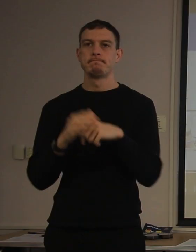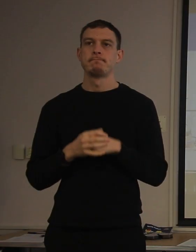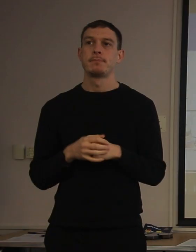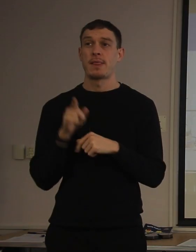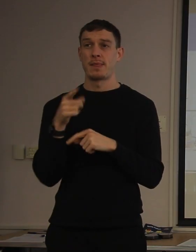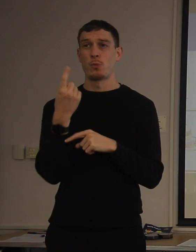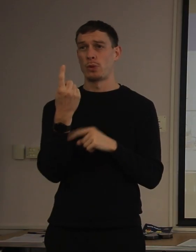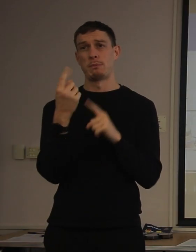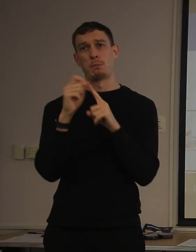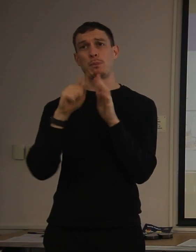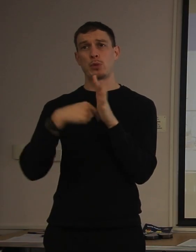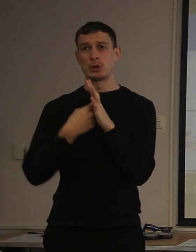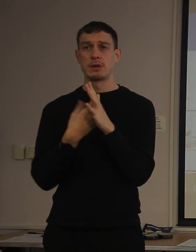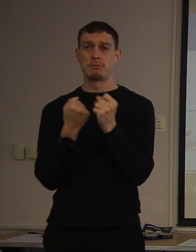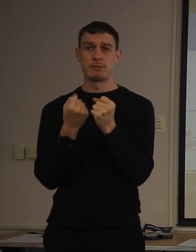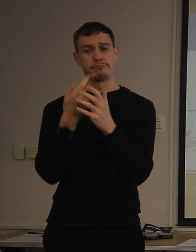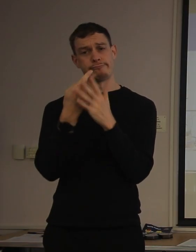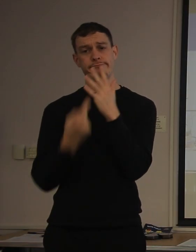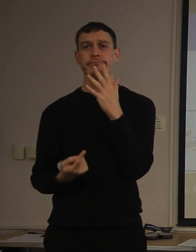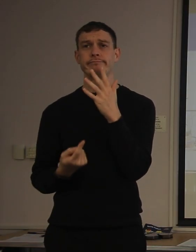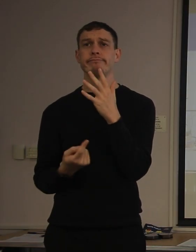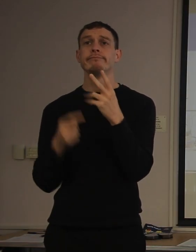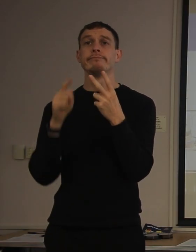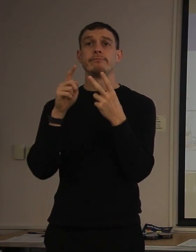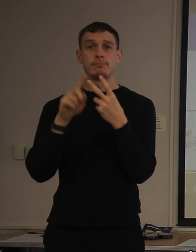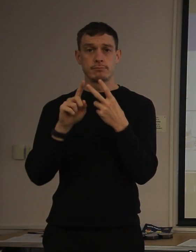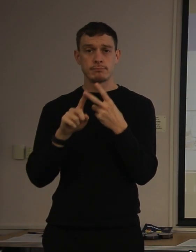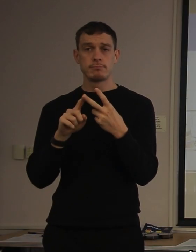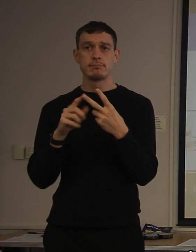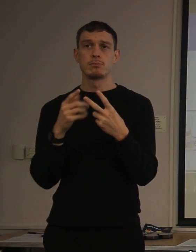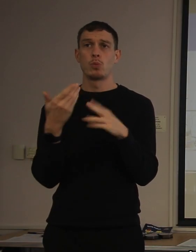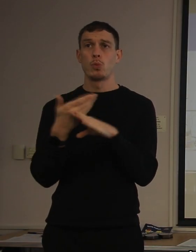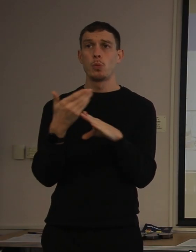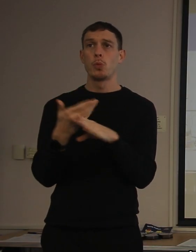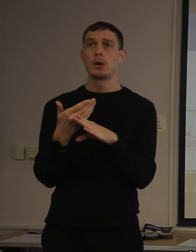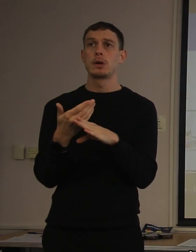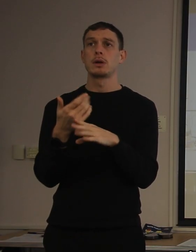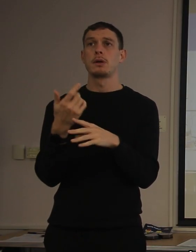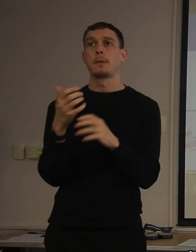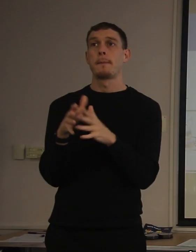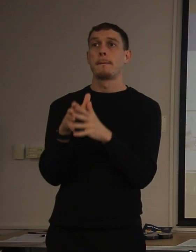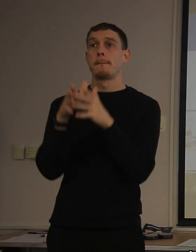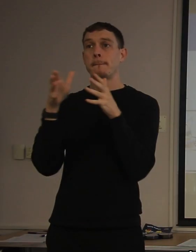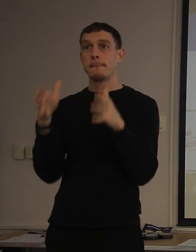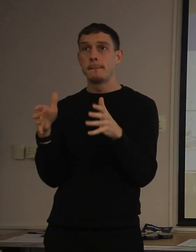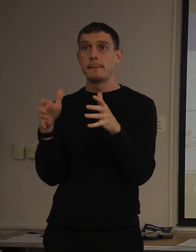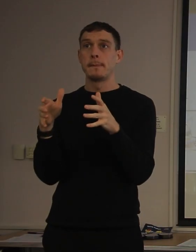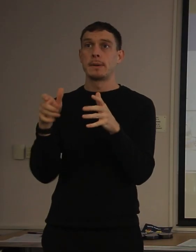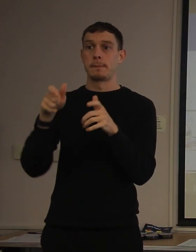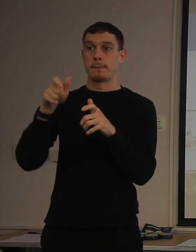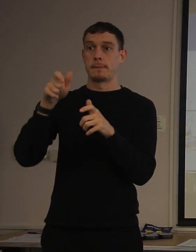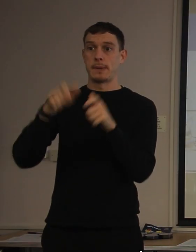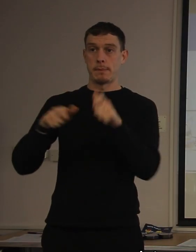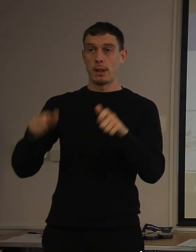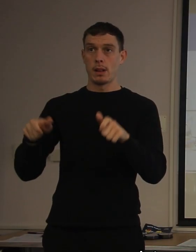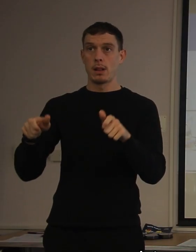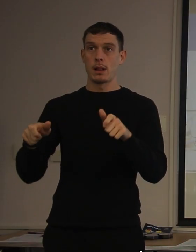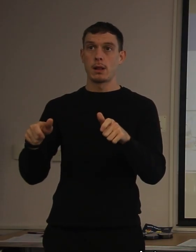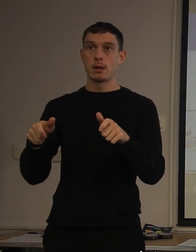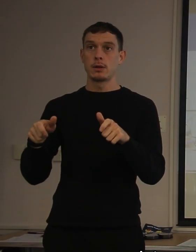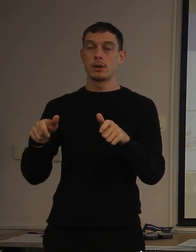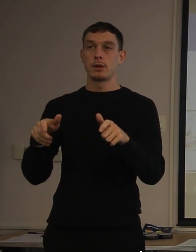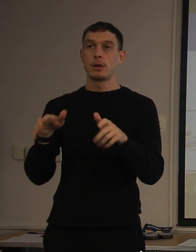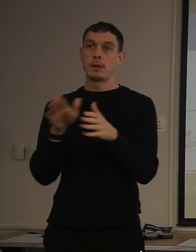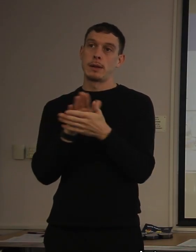our projects, and we also have another one working with slightly bigger people,